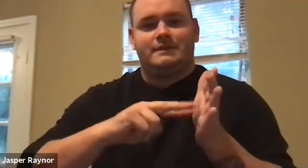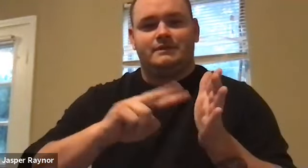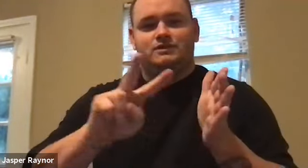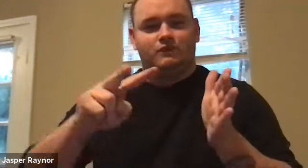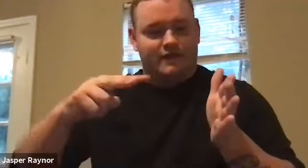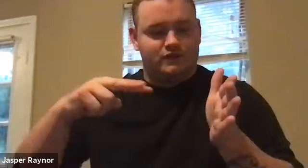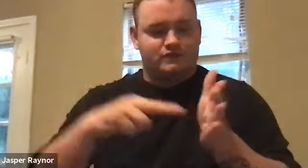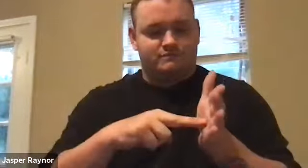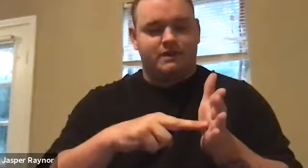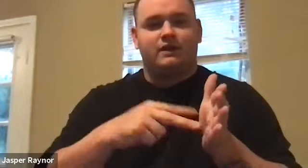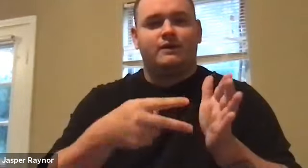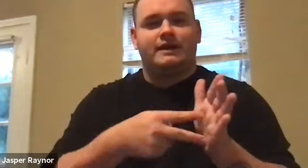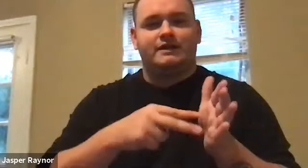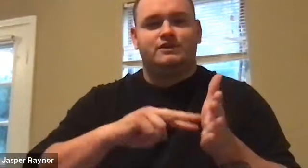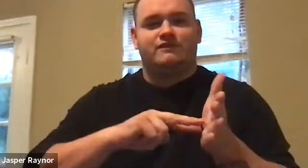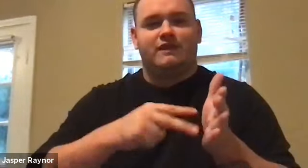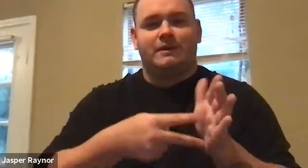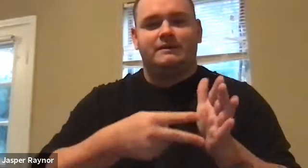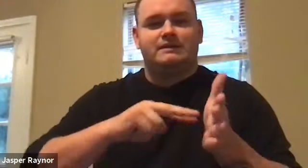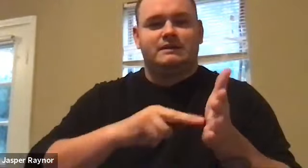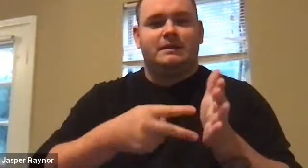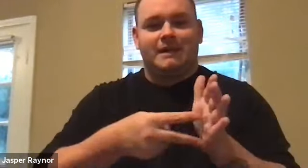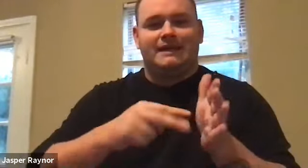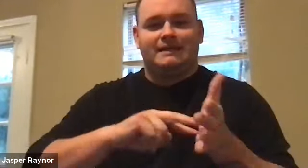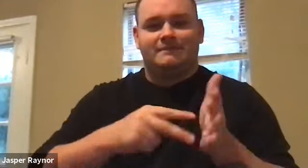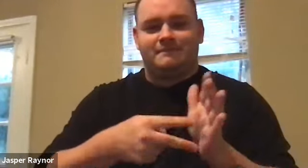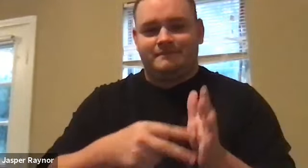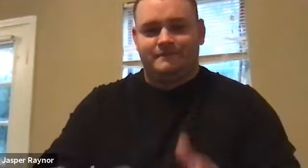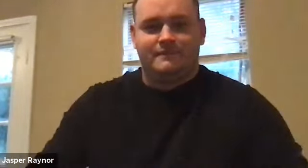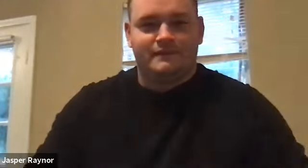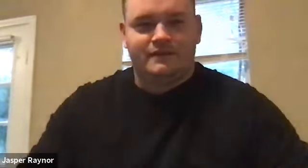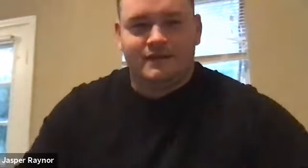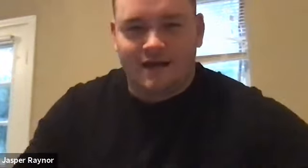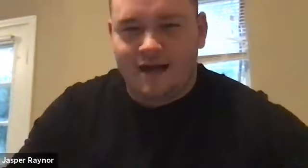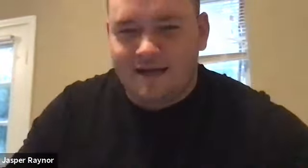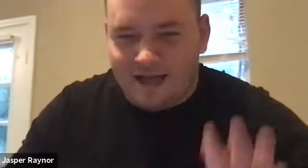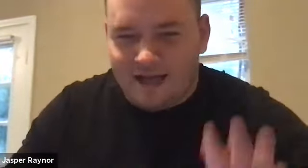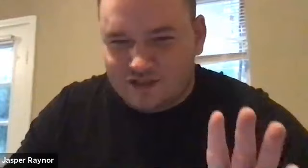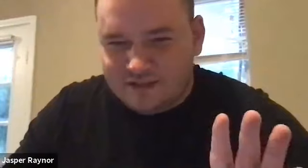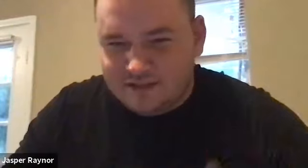Use two fingers, put it on it, and you just flip it. Meaning. Hi, Ashley.